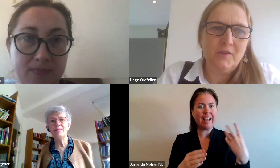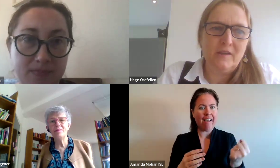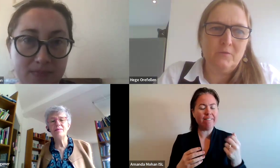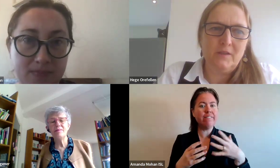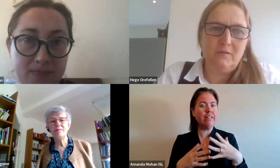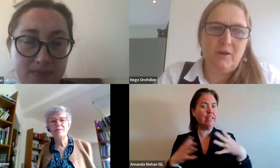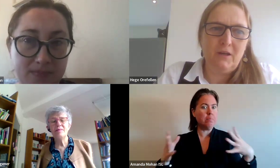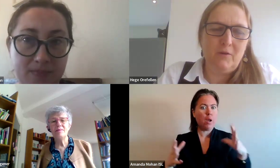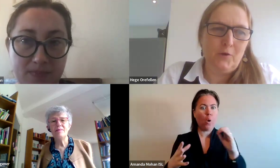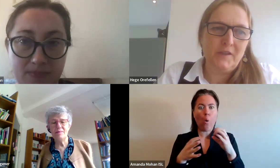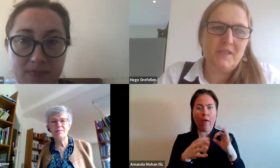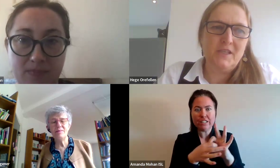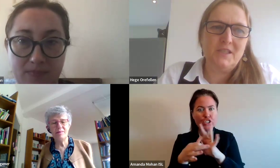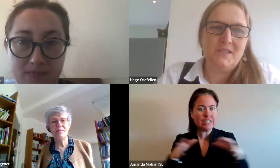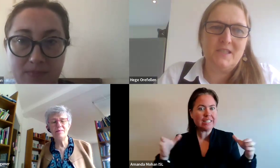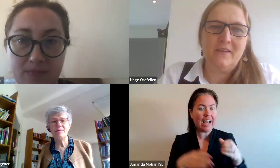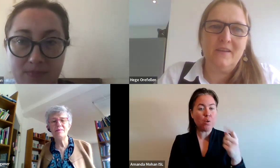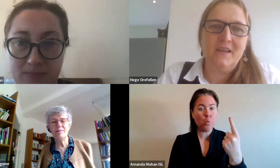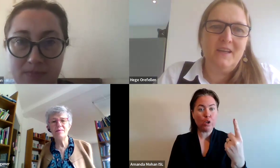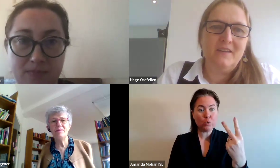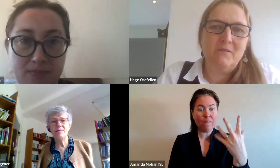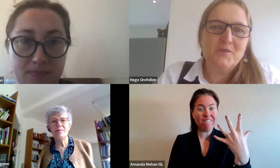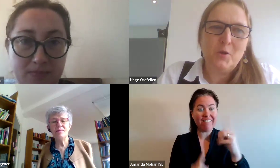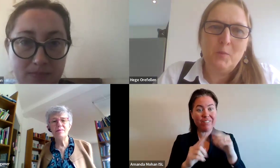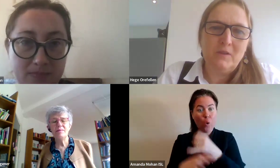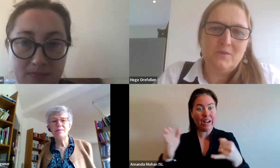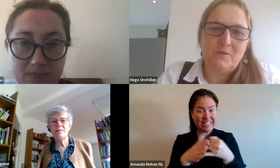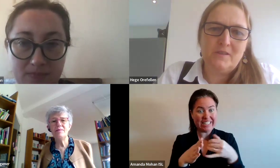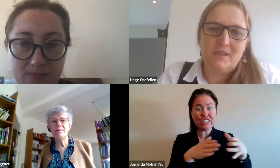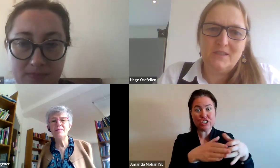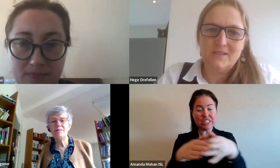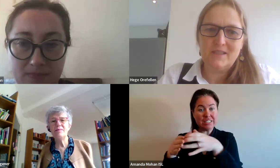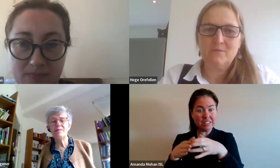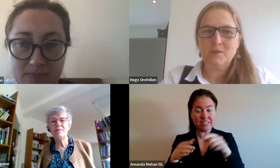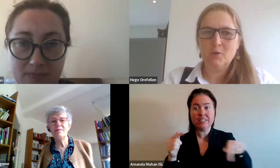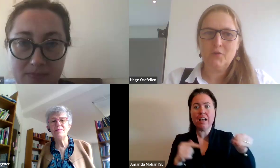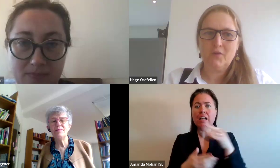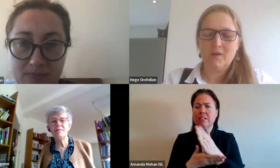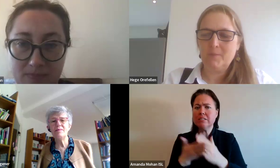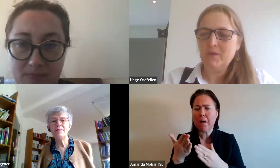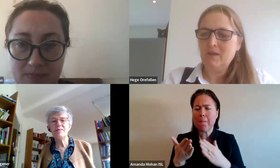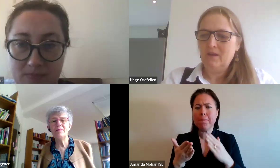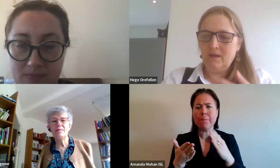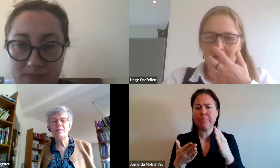with 125 organizations, and there were some of these organizations that were not